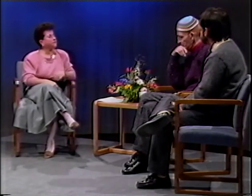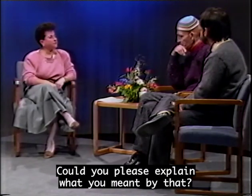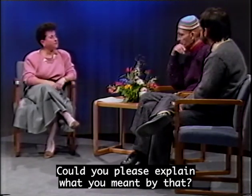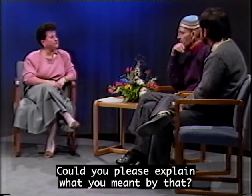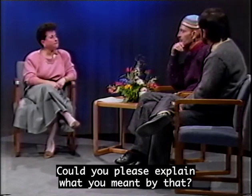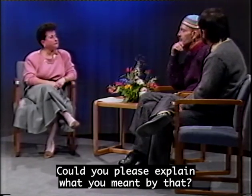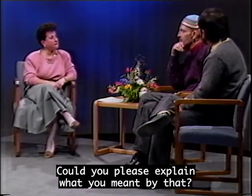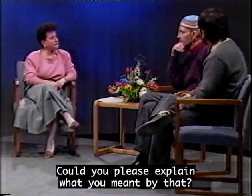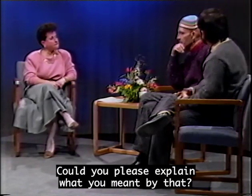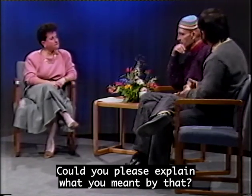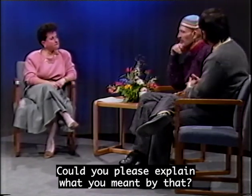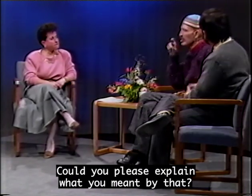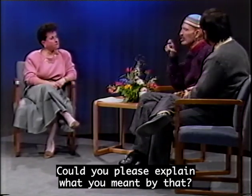Could you please explain what you meant by that?